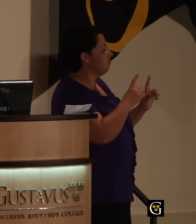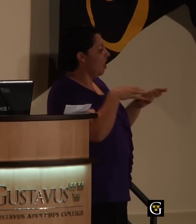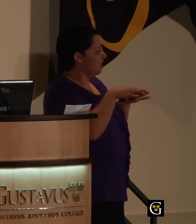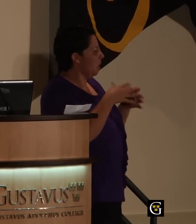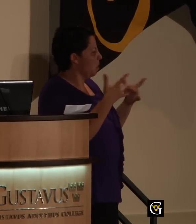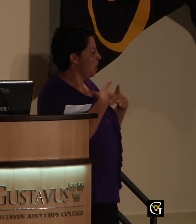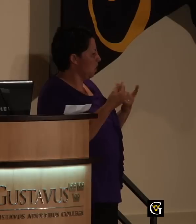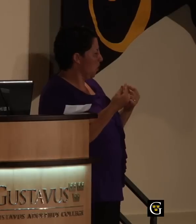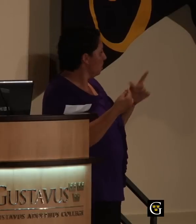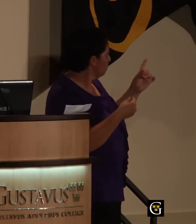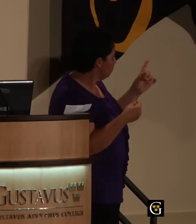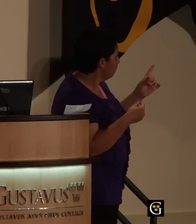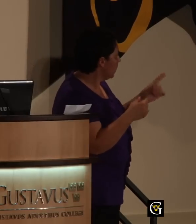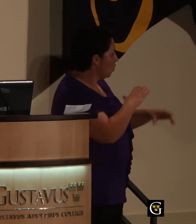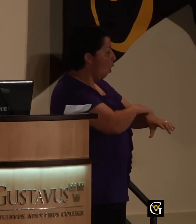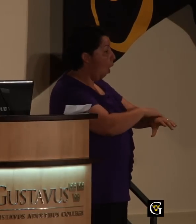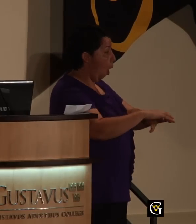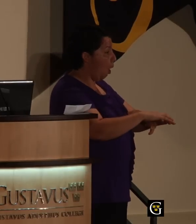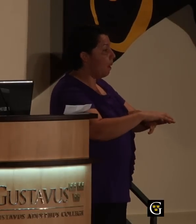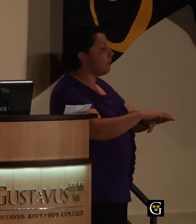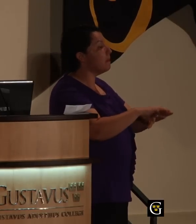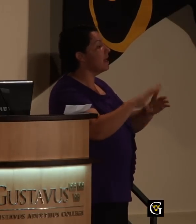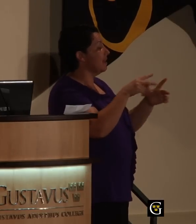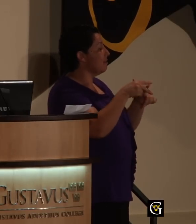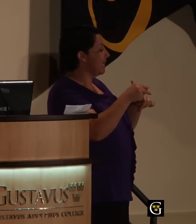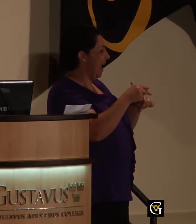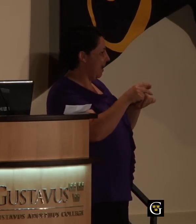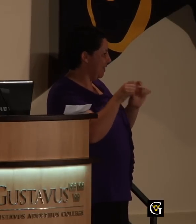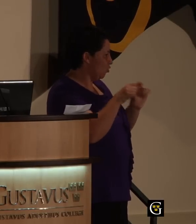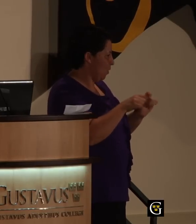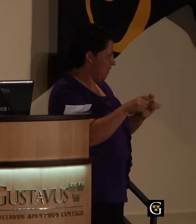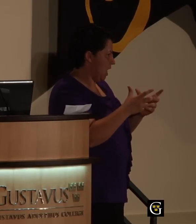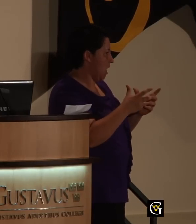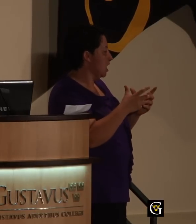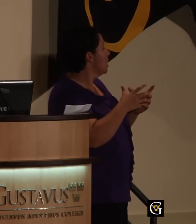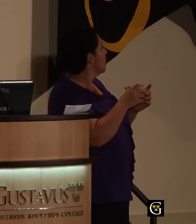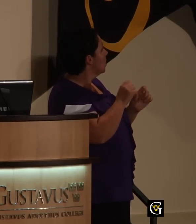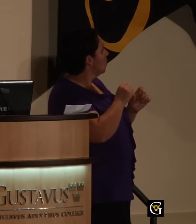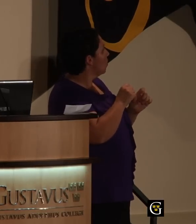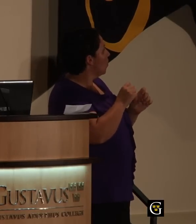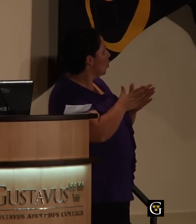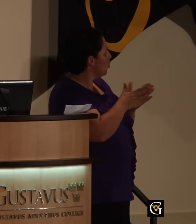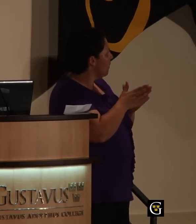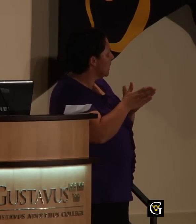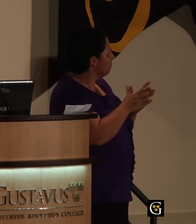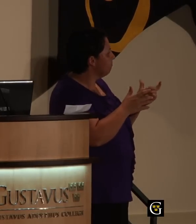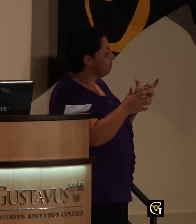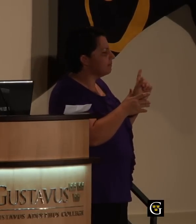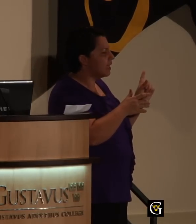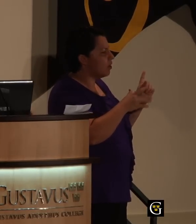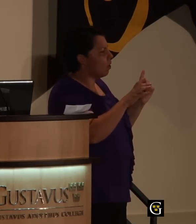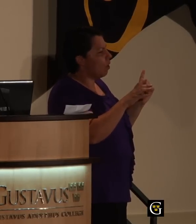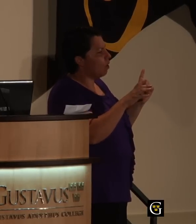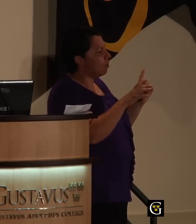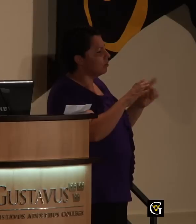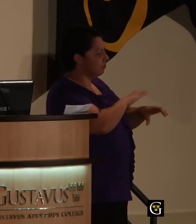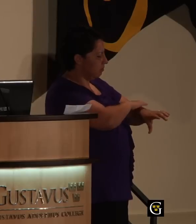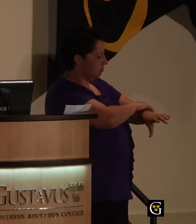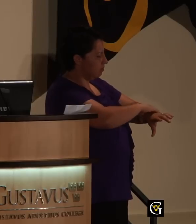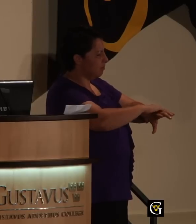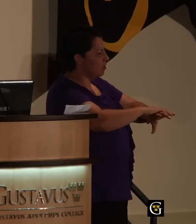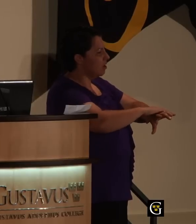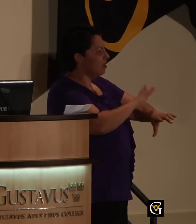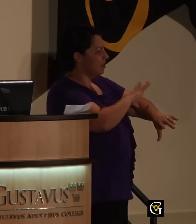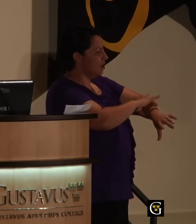doing. So it is a mechanically driven arm. There are servo motors in the elbow and the wrist that actually make it